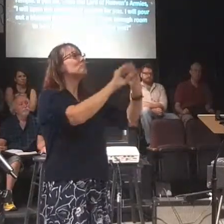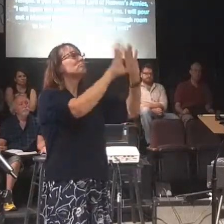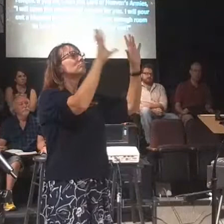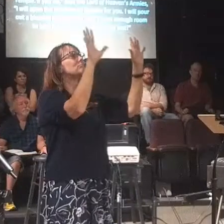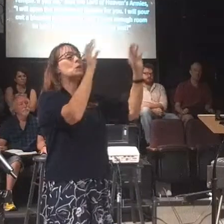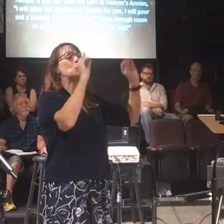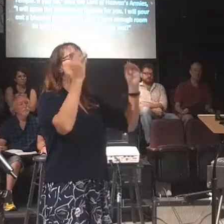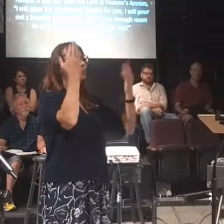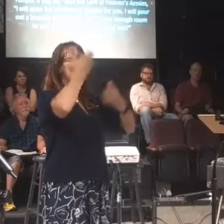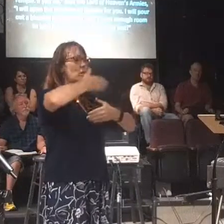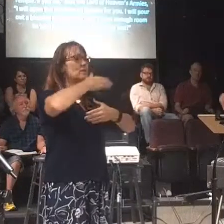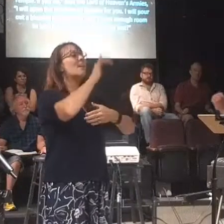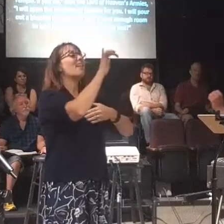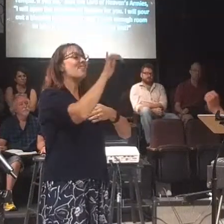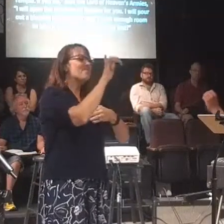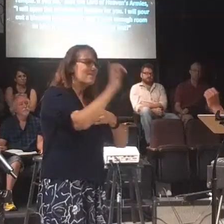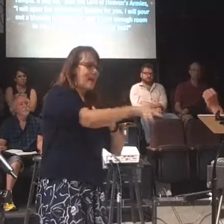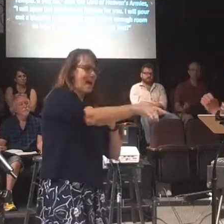Now that's all in.